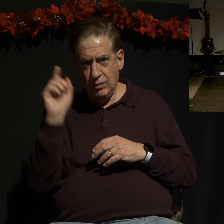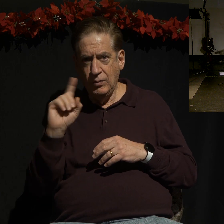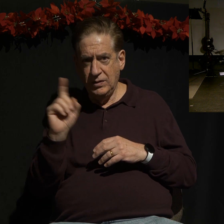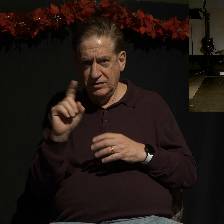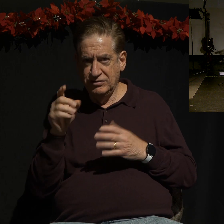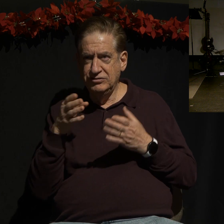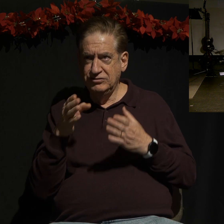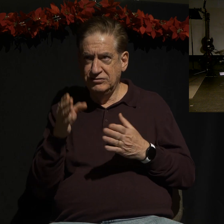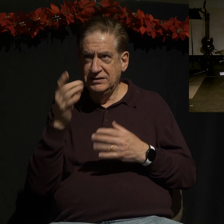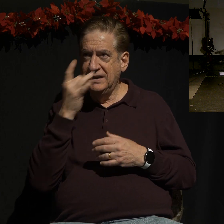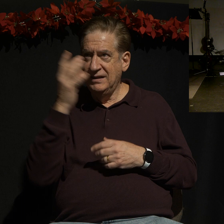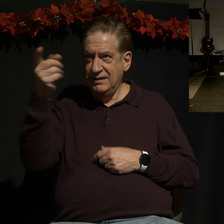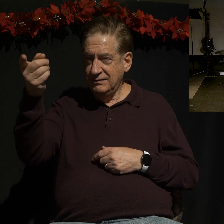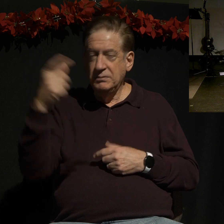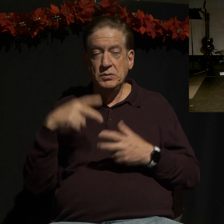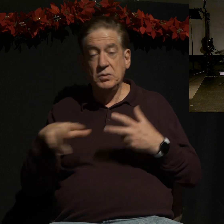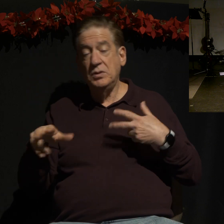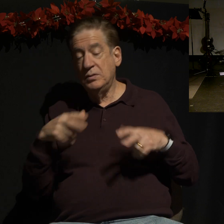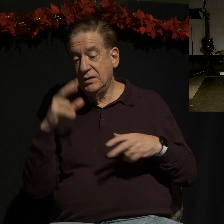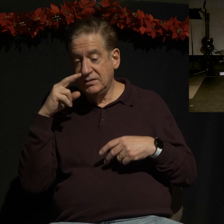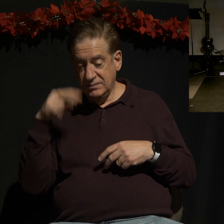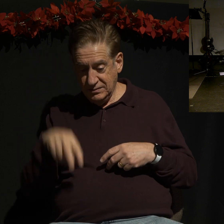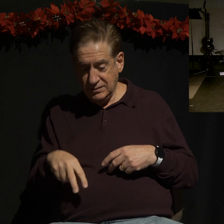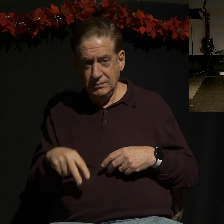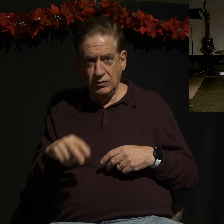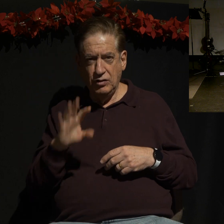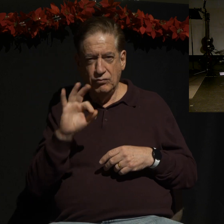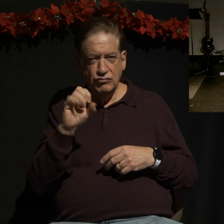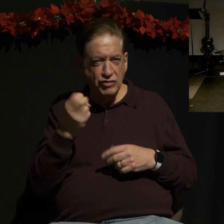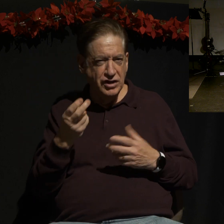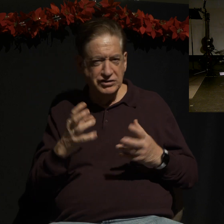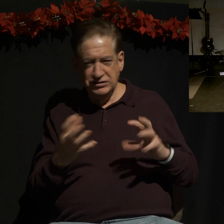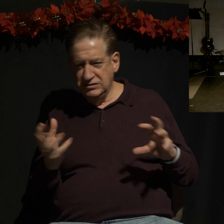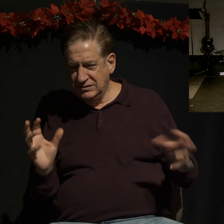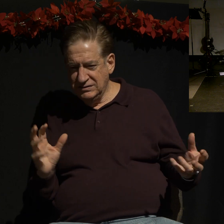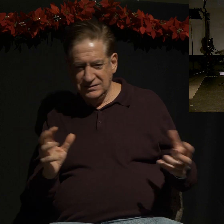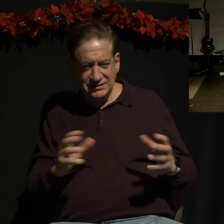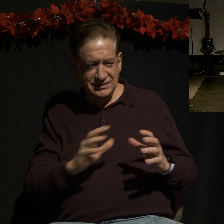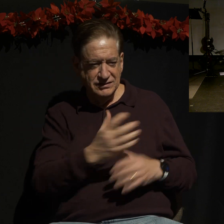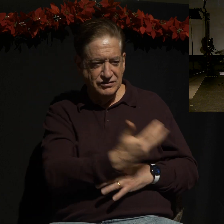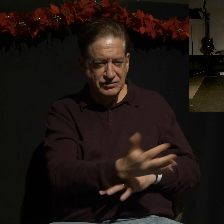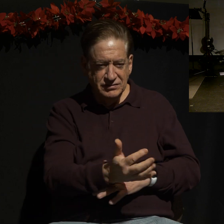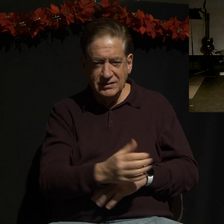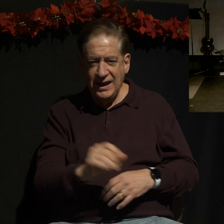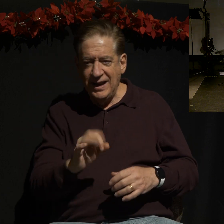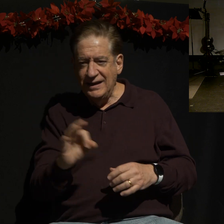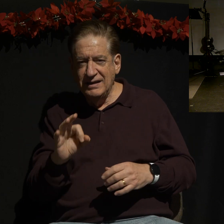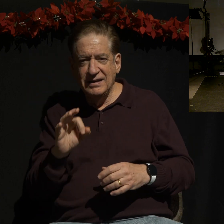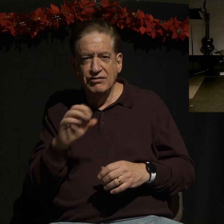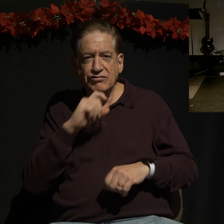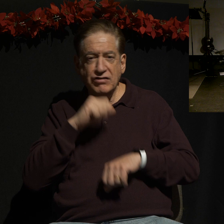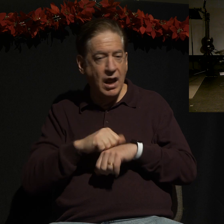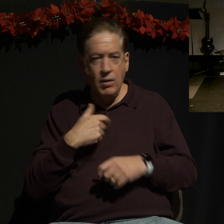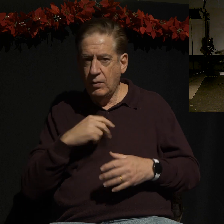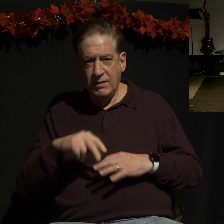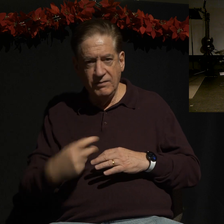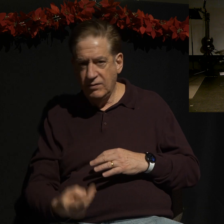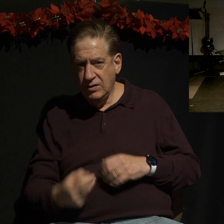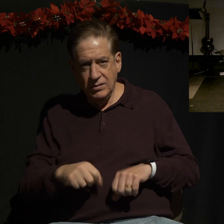street light is. So I'm just walking, and I'm looking down because it's brush and rocks, and I don't want to fall and break my ankle or